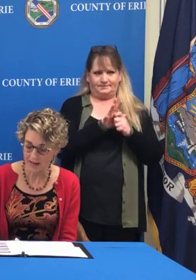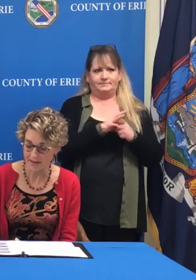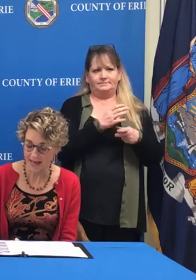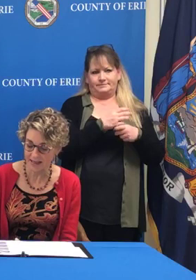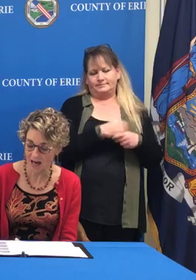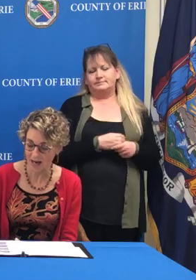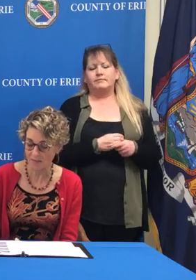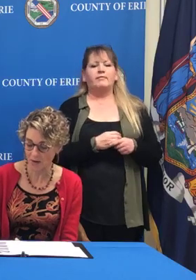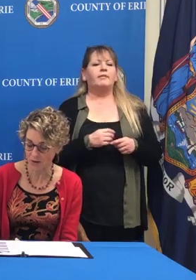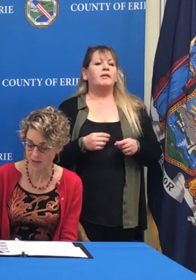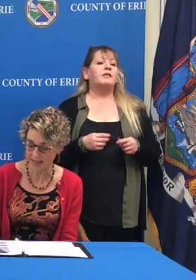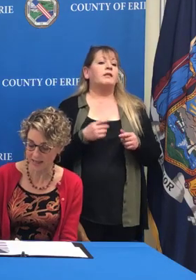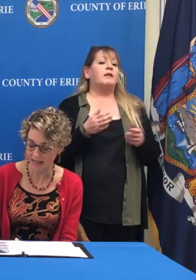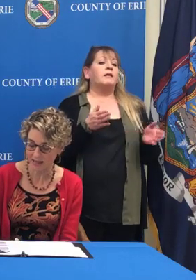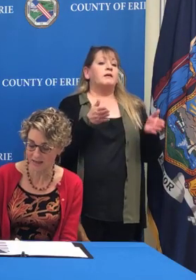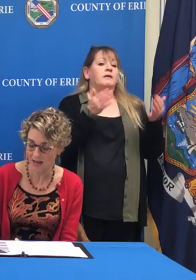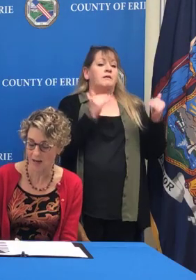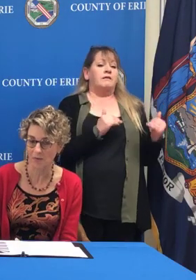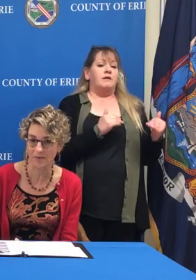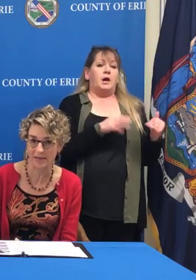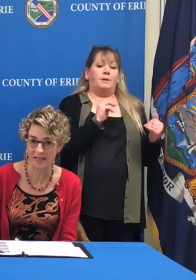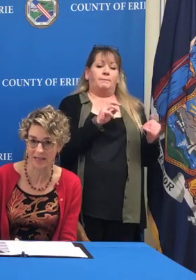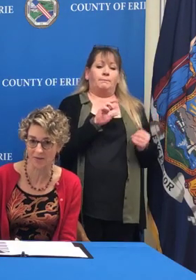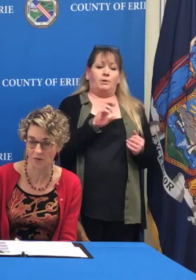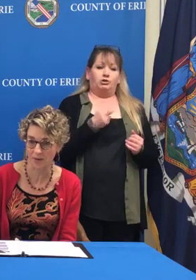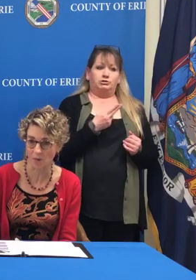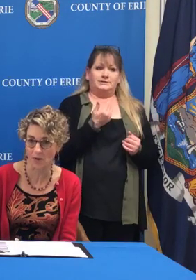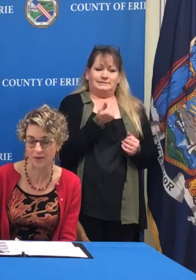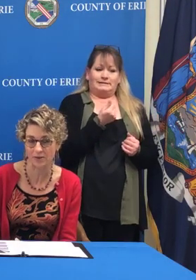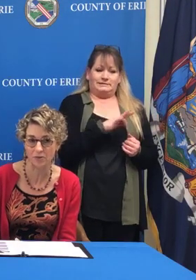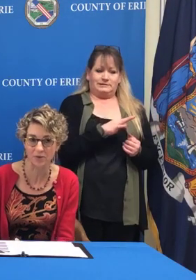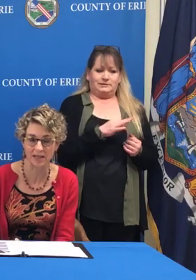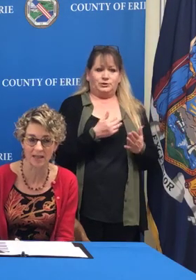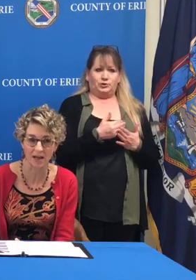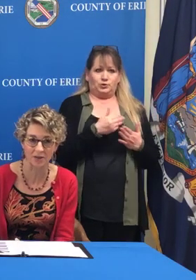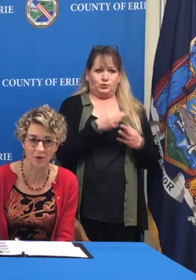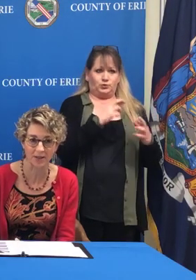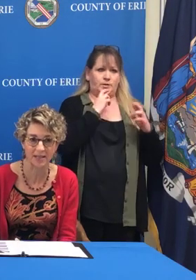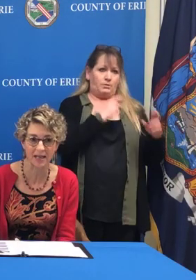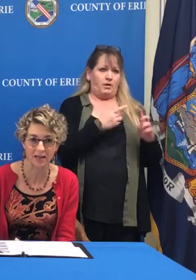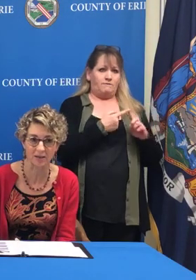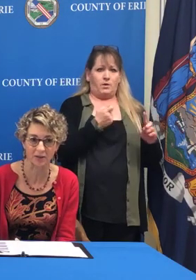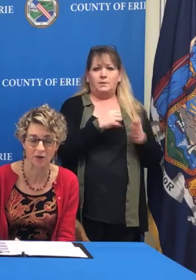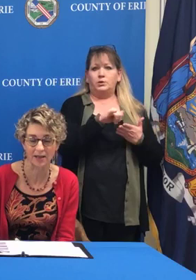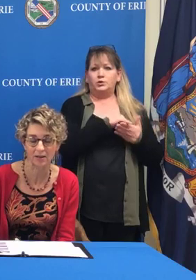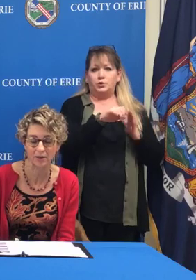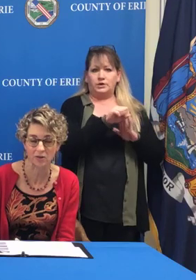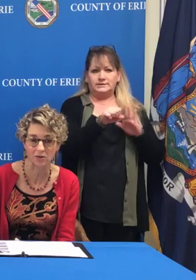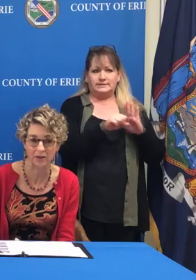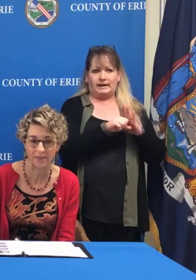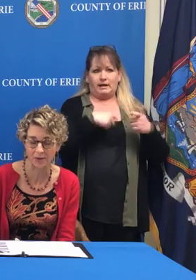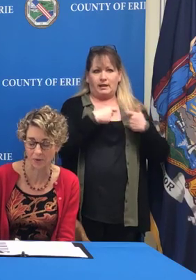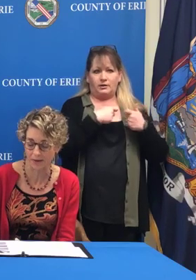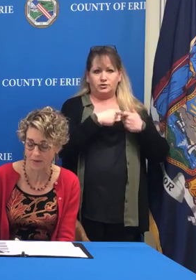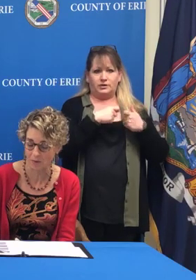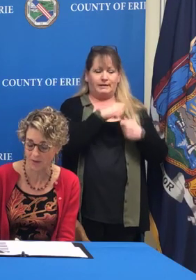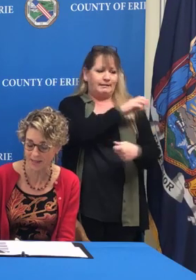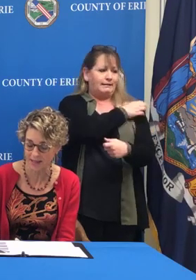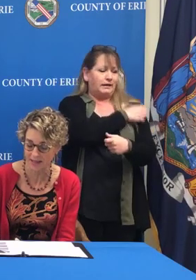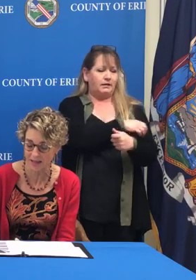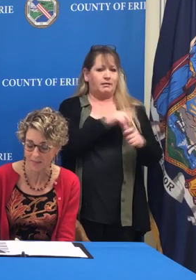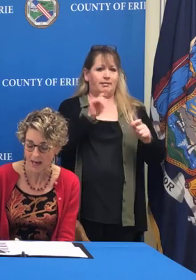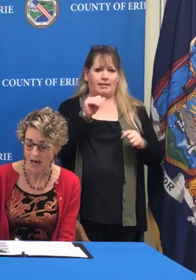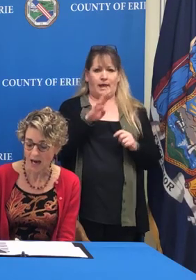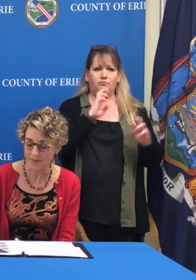So on March 19th, we received a report through the New York State Electronic Clinical Laboratory